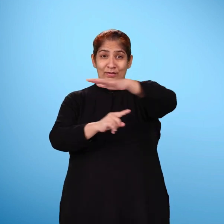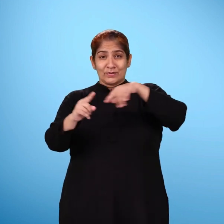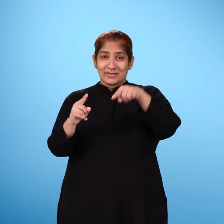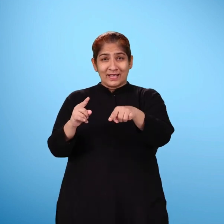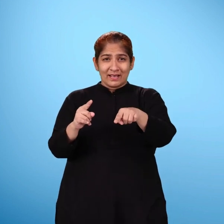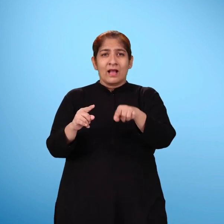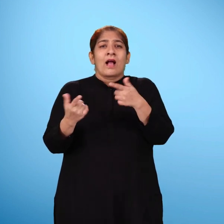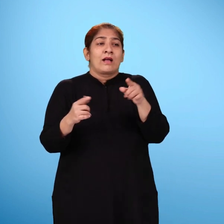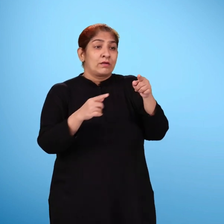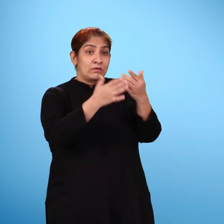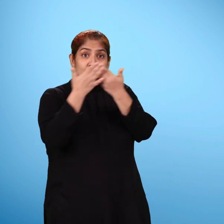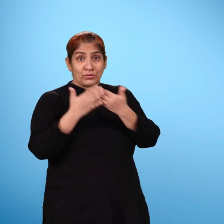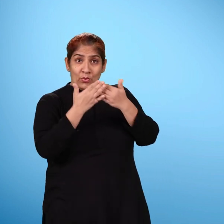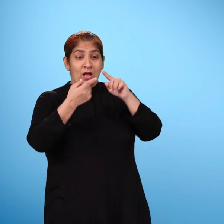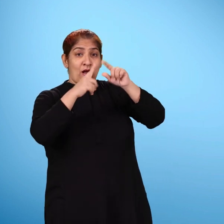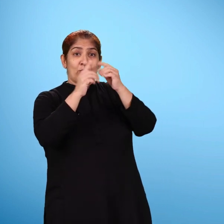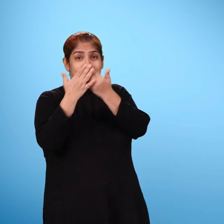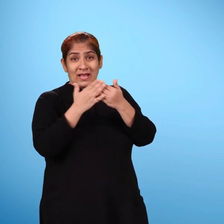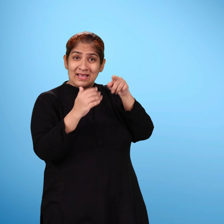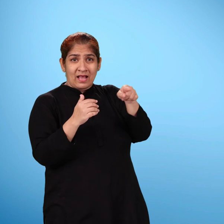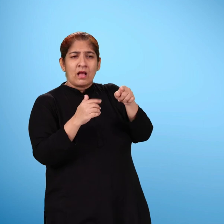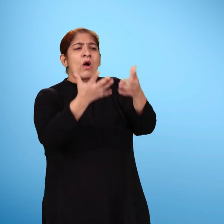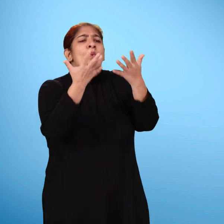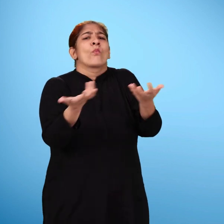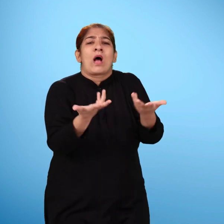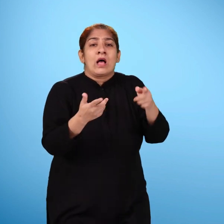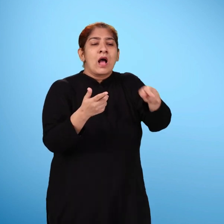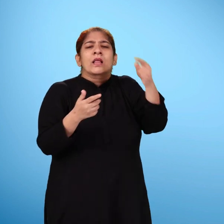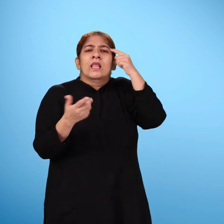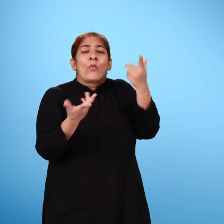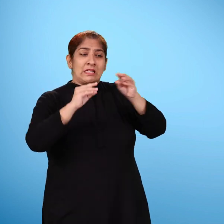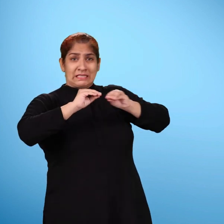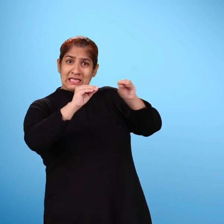What do you think our society expects from school education?